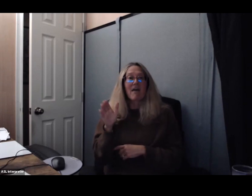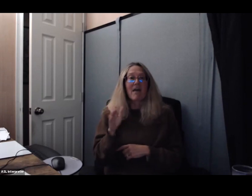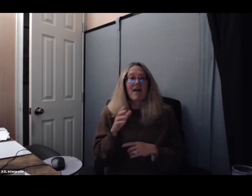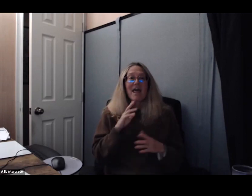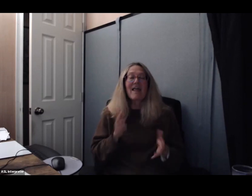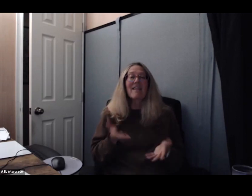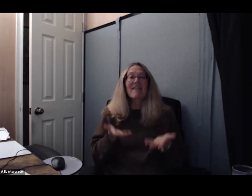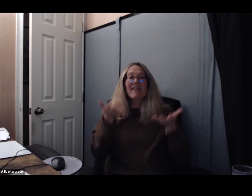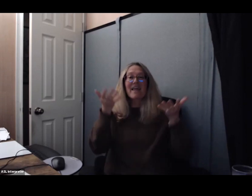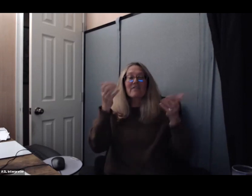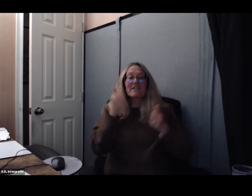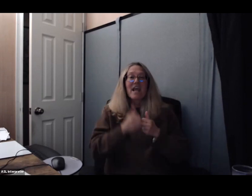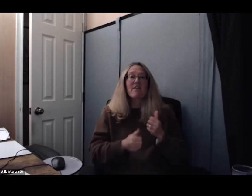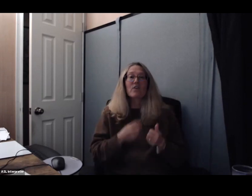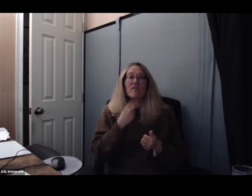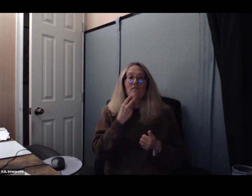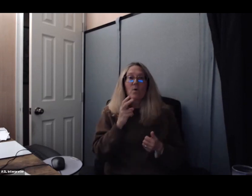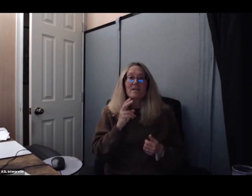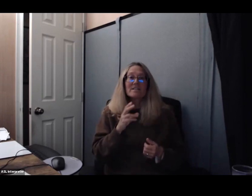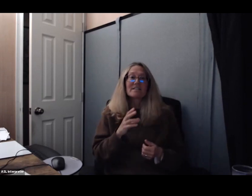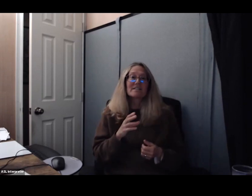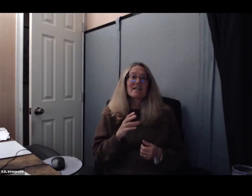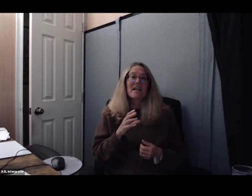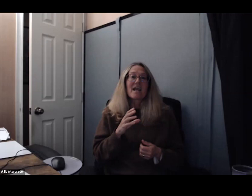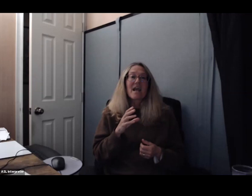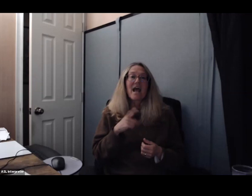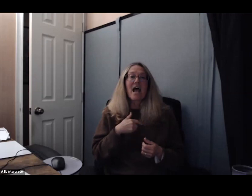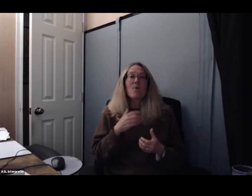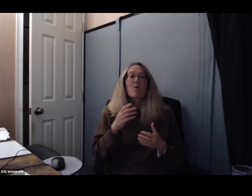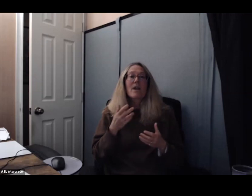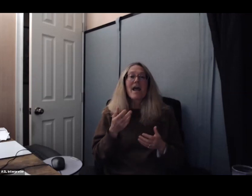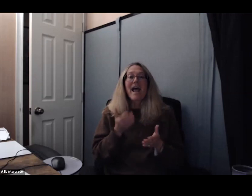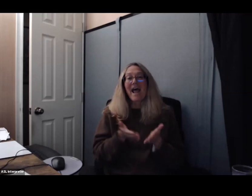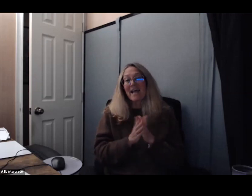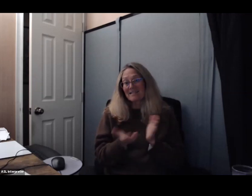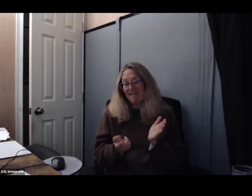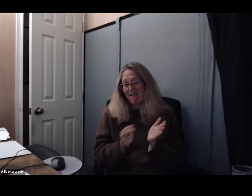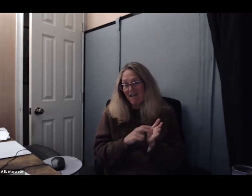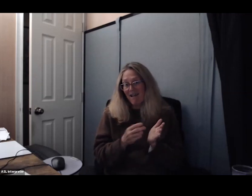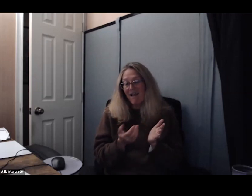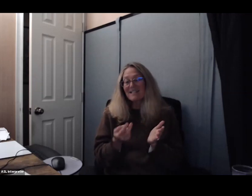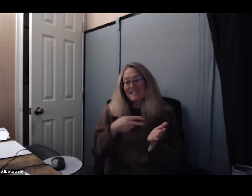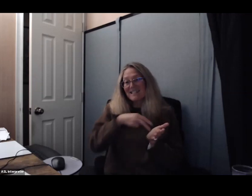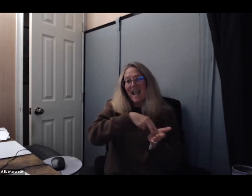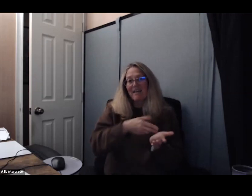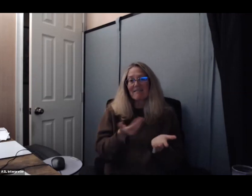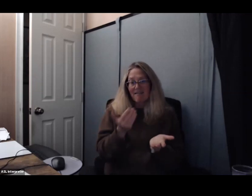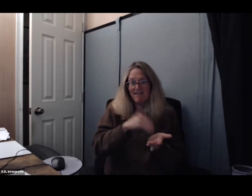Sing, and I will ask everyone to please rise while they play that. Thank you.